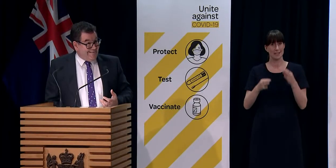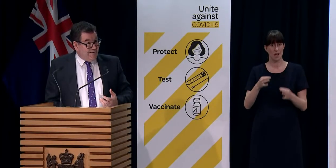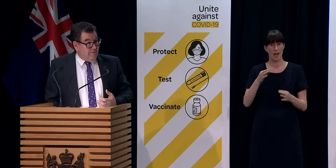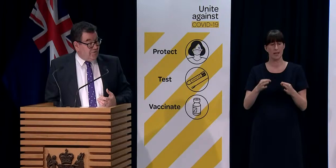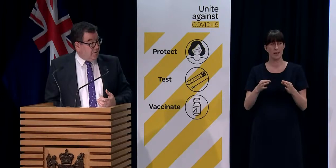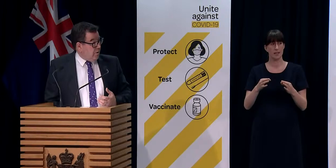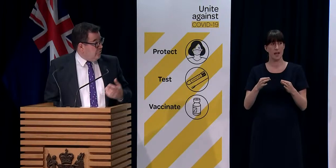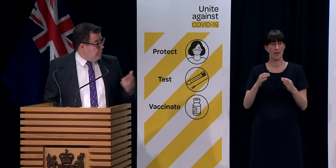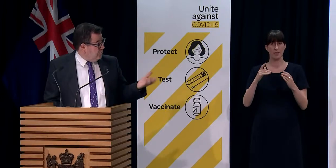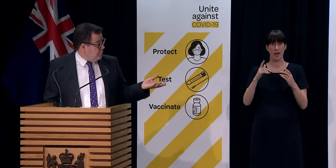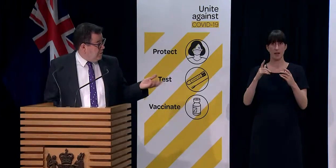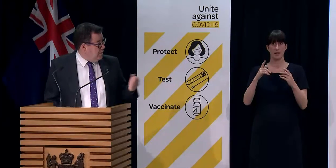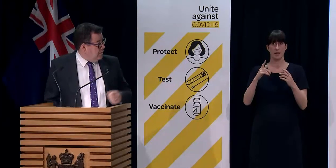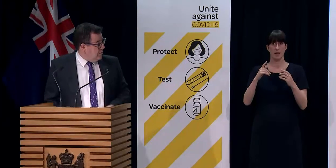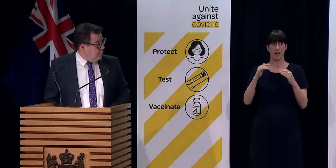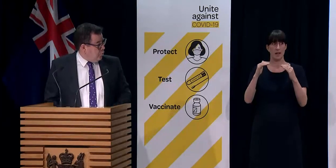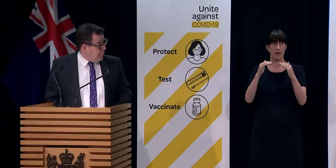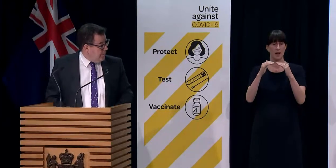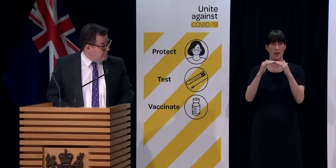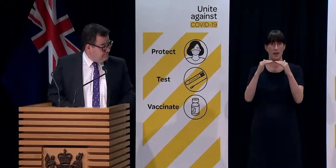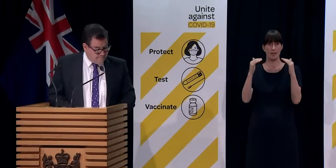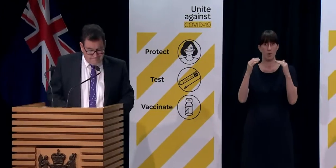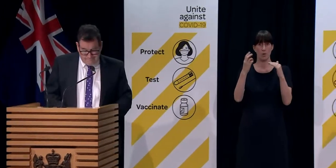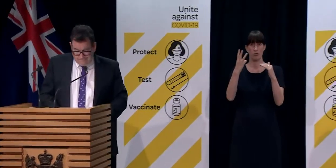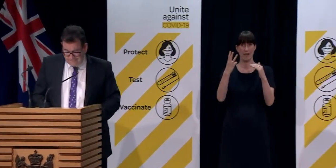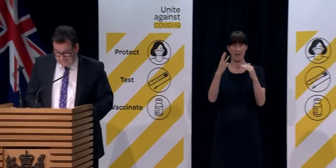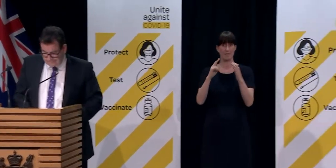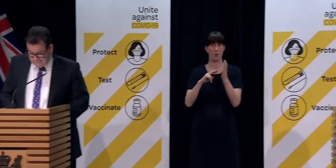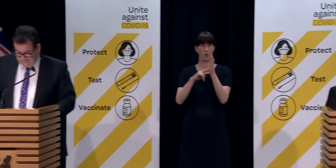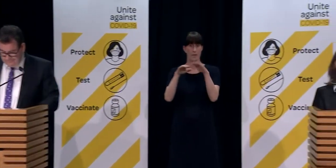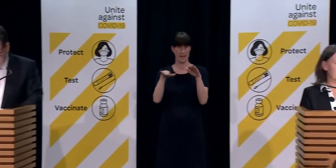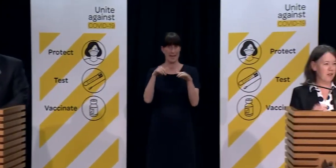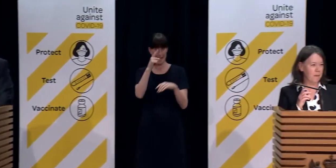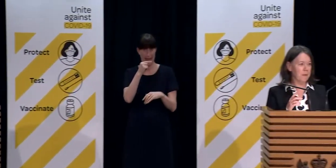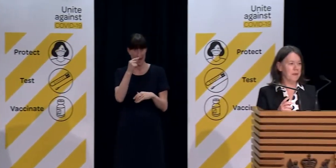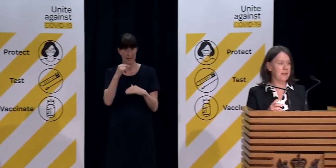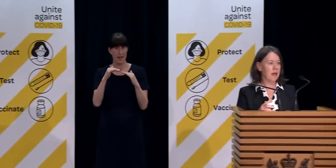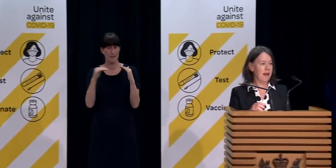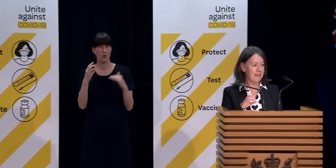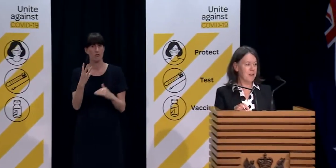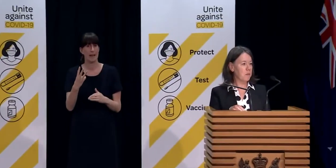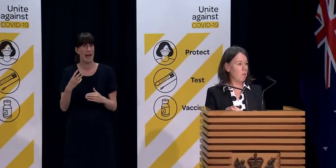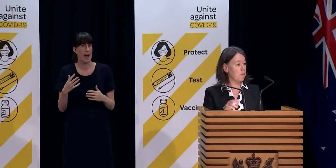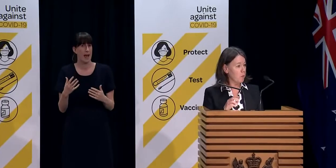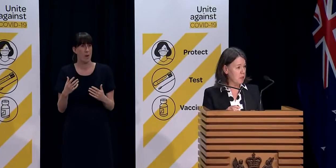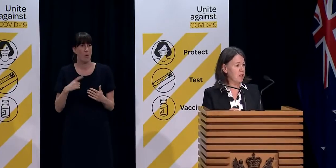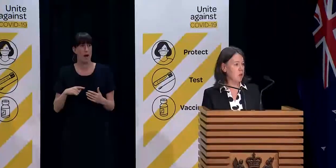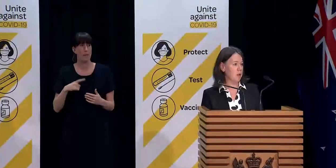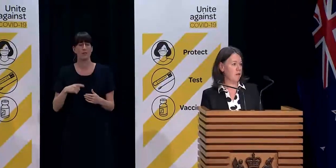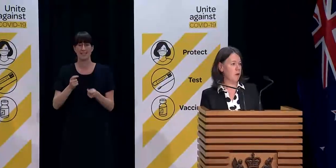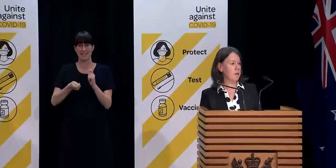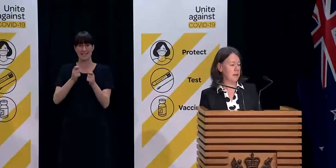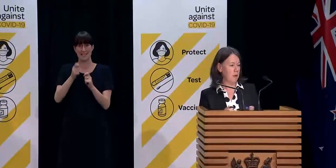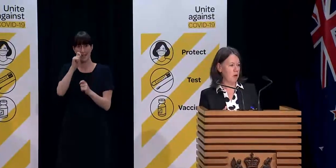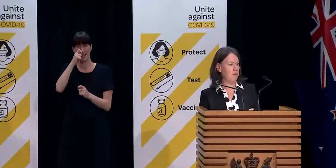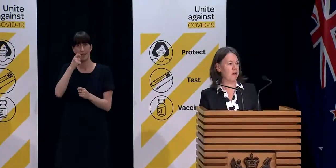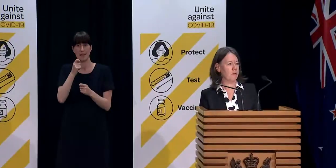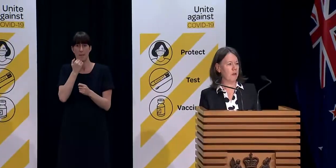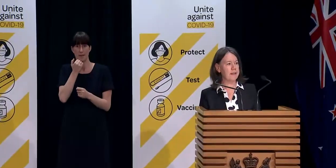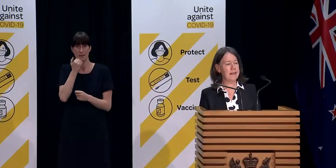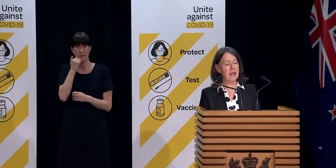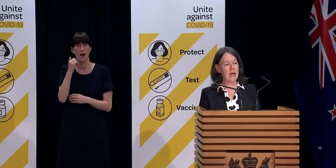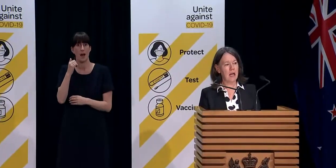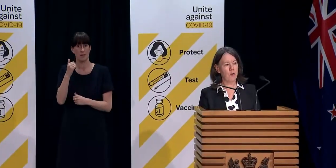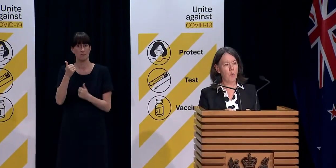at testing and testing rates. But is there anything more on that? I just can't recall the specific numbers at this moment, but we did look at those as part of